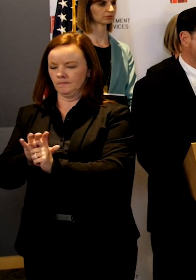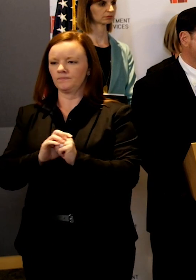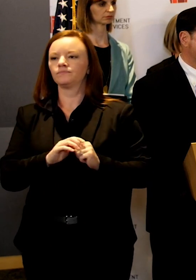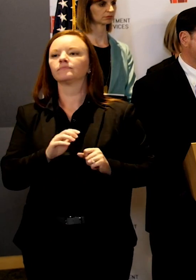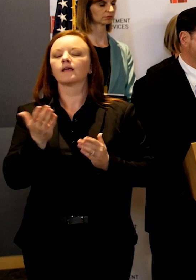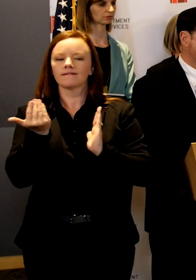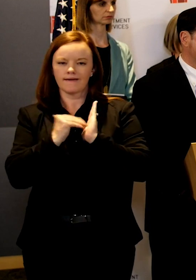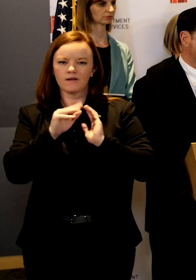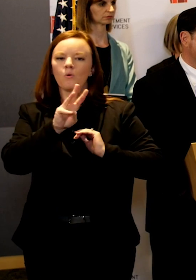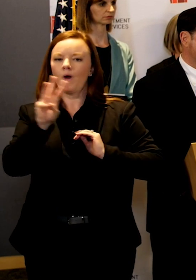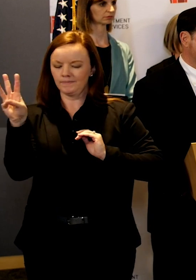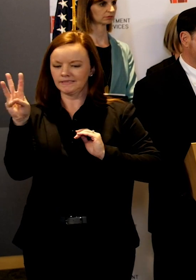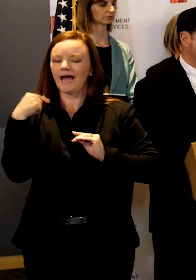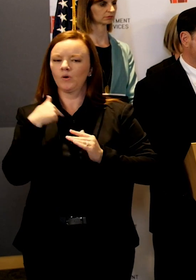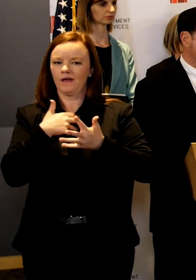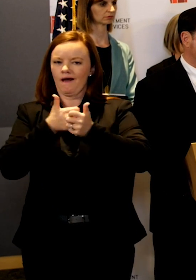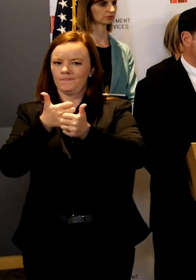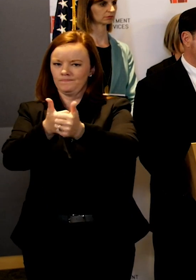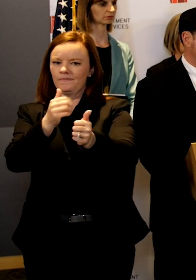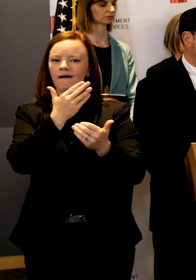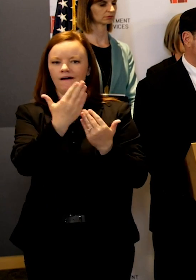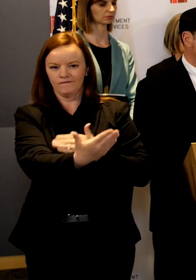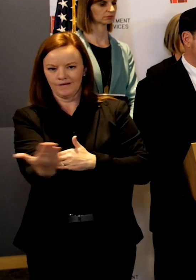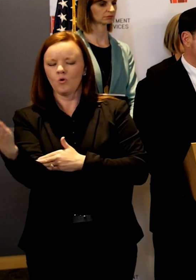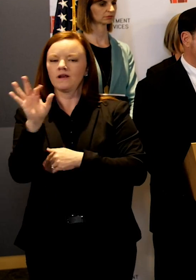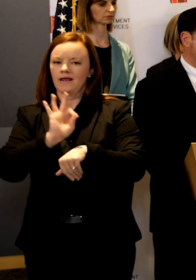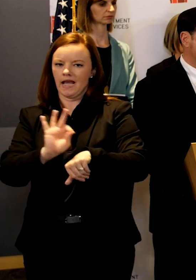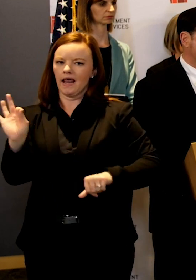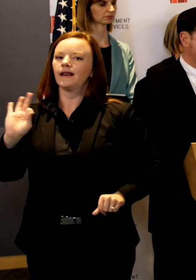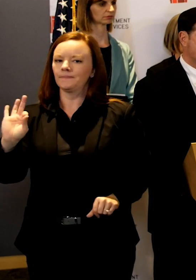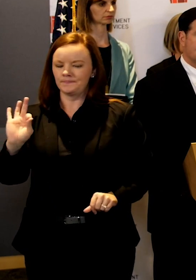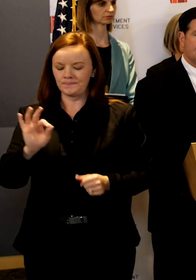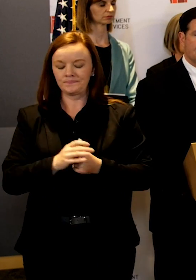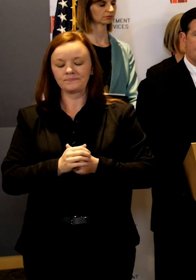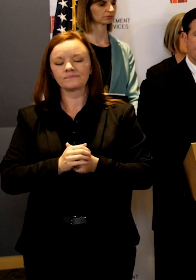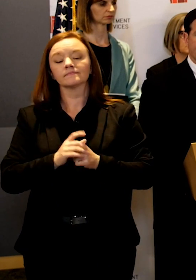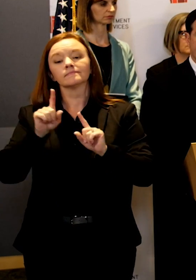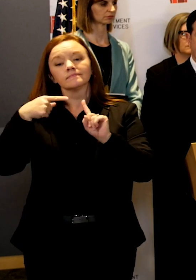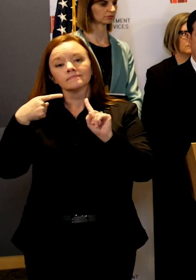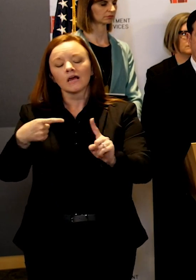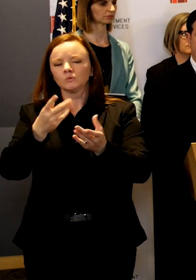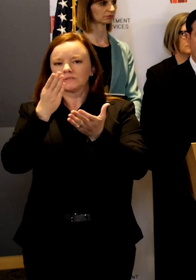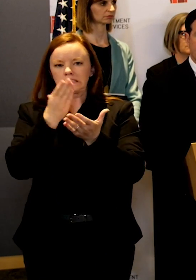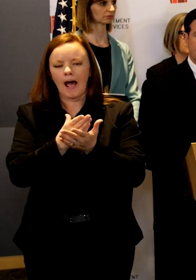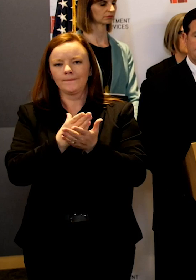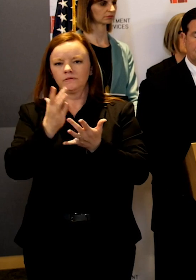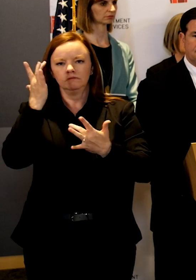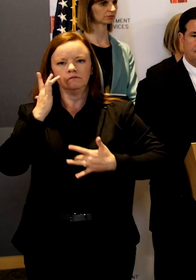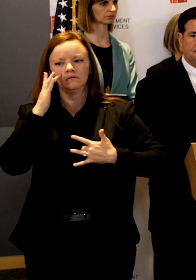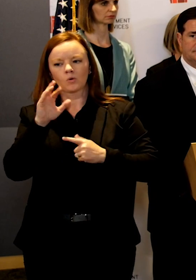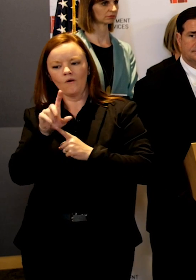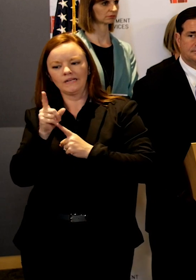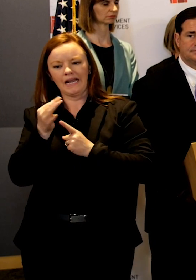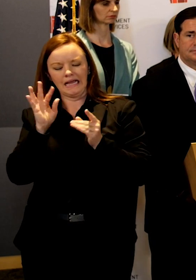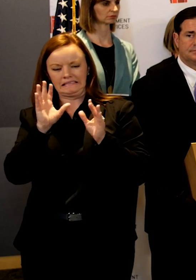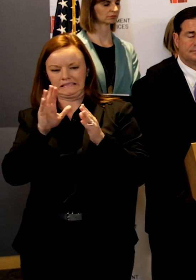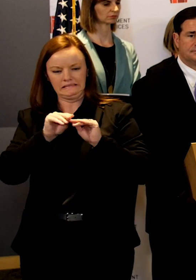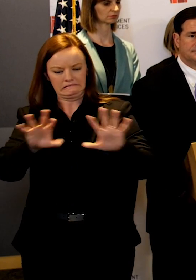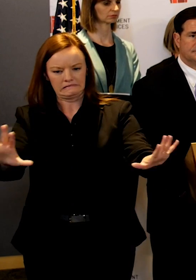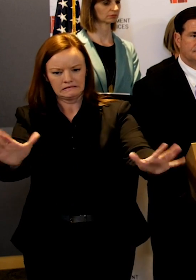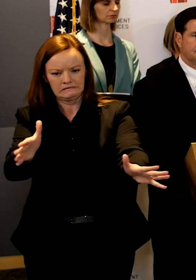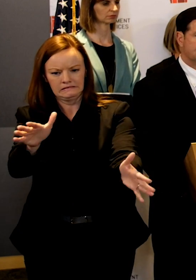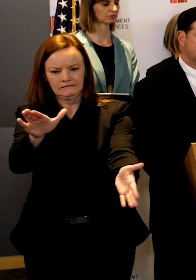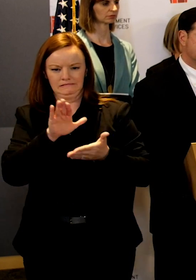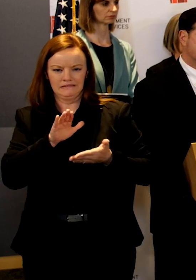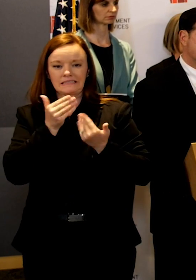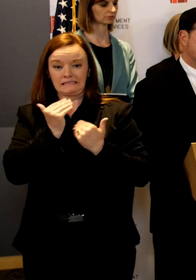on our website every morning at 9 a.m. To stop the spread of COVID-19 and protect our most vulnerable community members, we